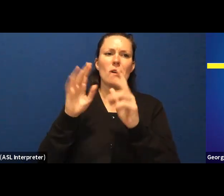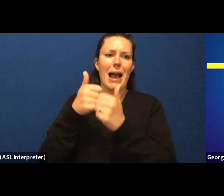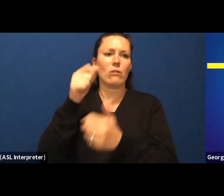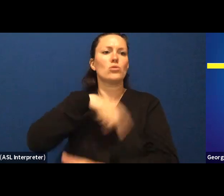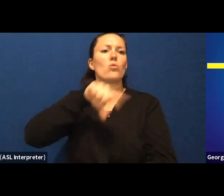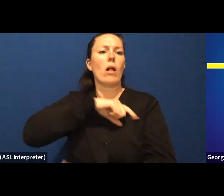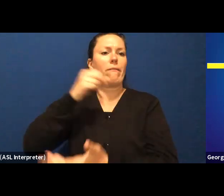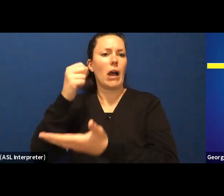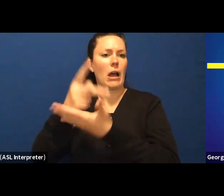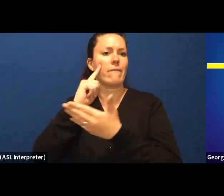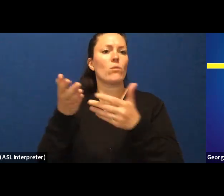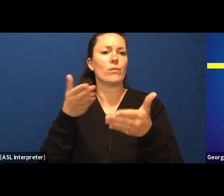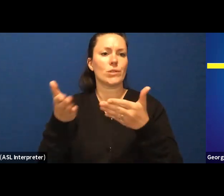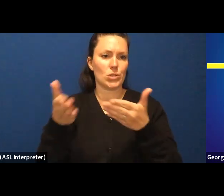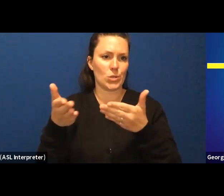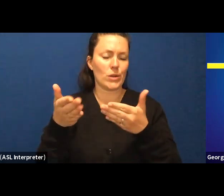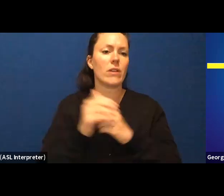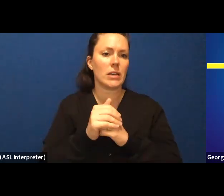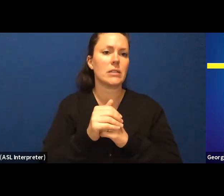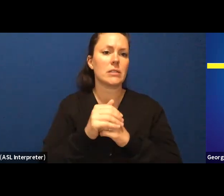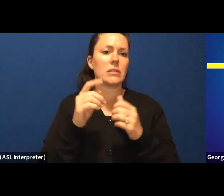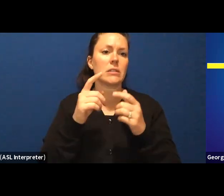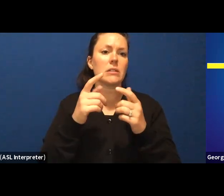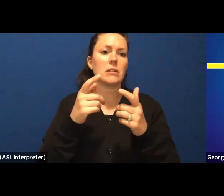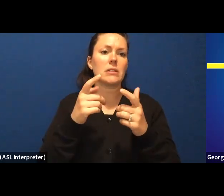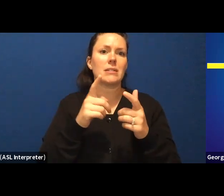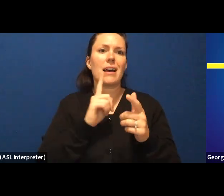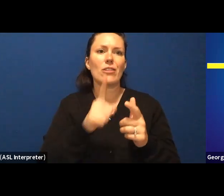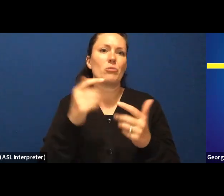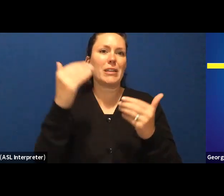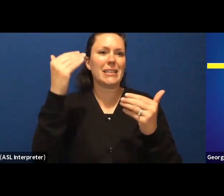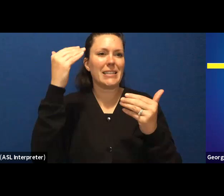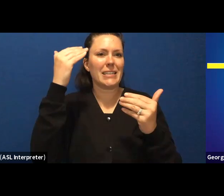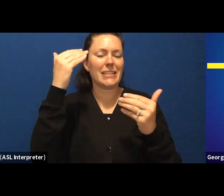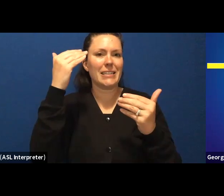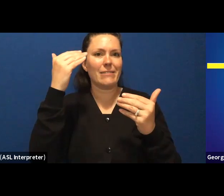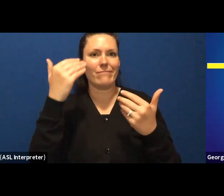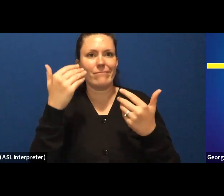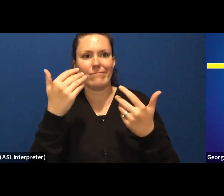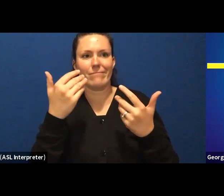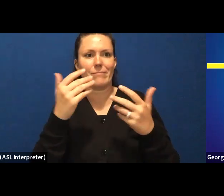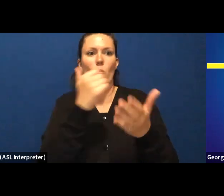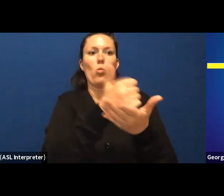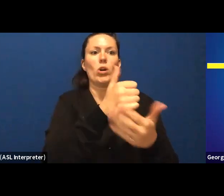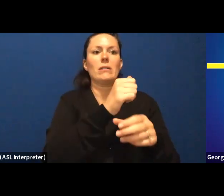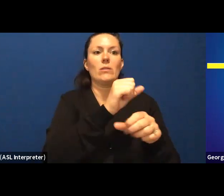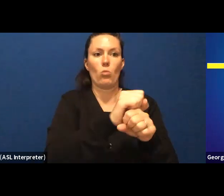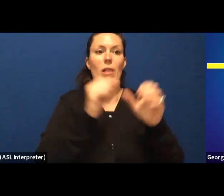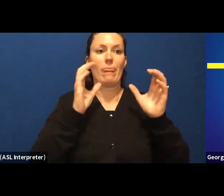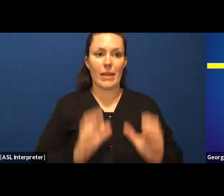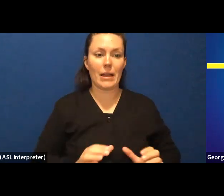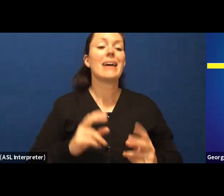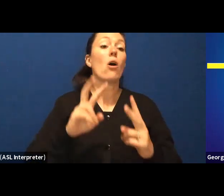services. And we go from there. Is really knowing what the client is not able to access the shelter. Either they're full and they're